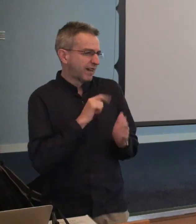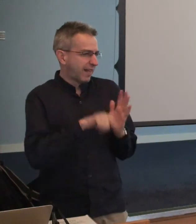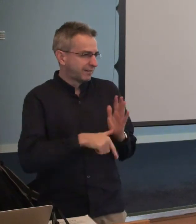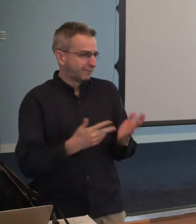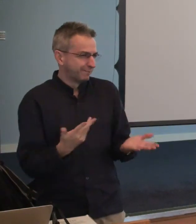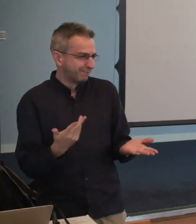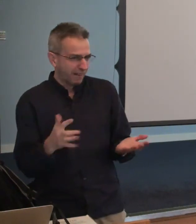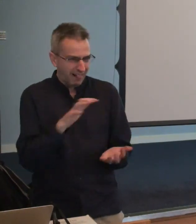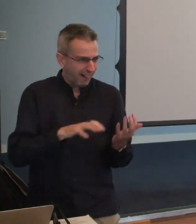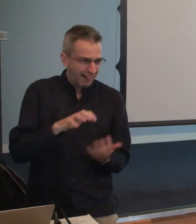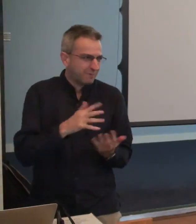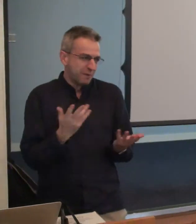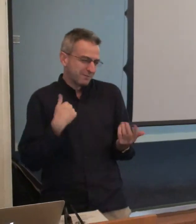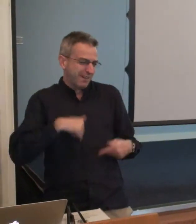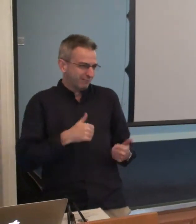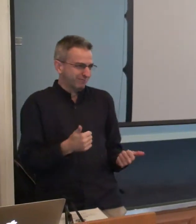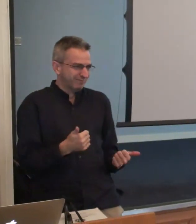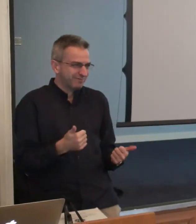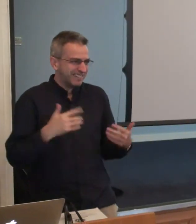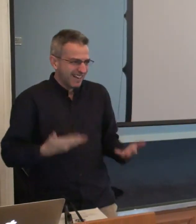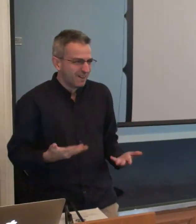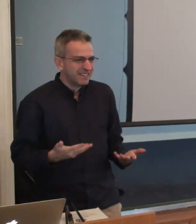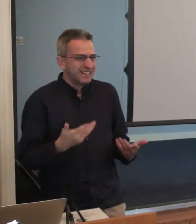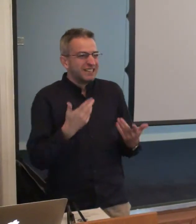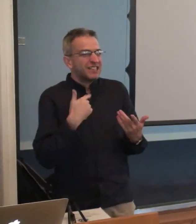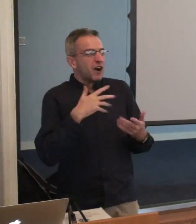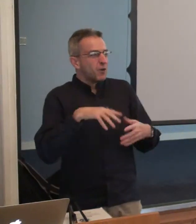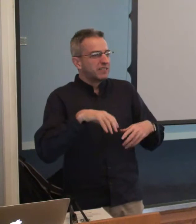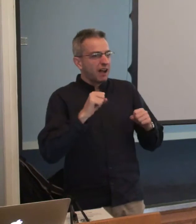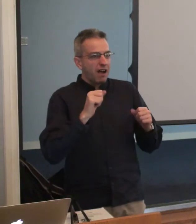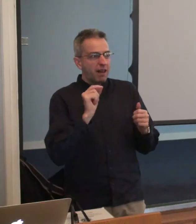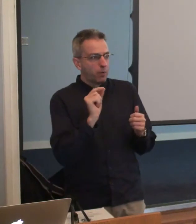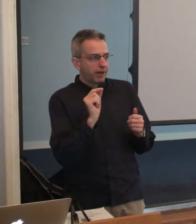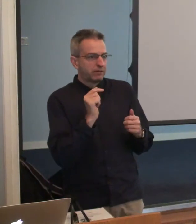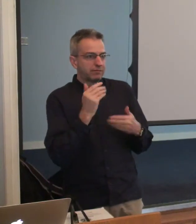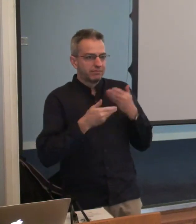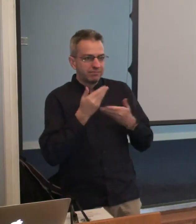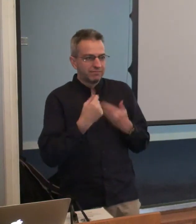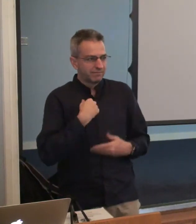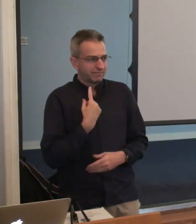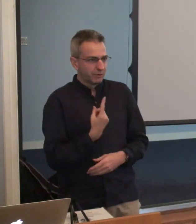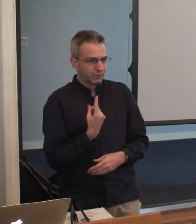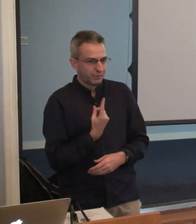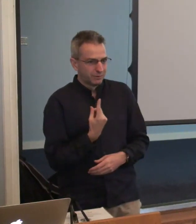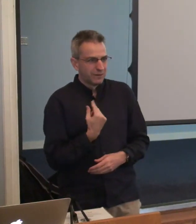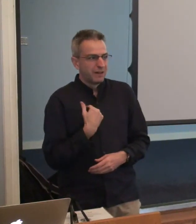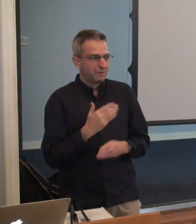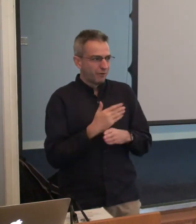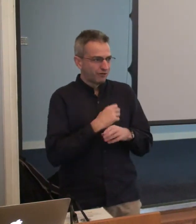Yep. Okay, I first have to apologise for arriving late. Bit of a muddle, but I'm here now. So I'll start just describing a little bit